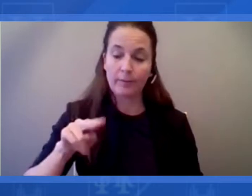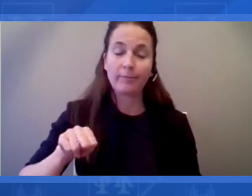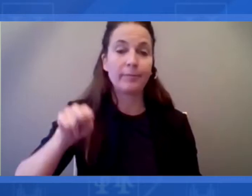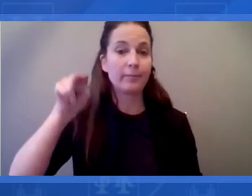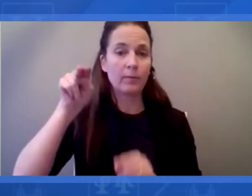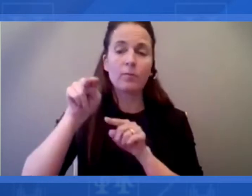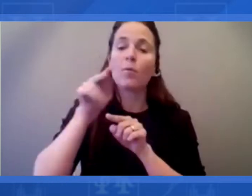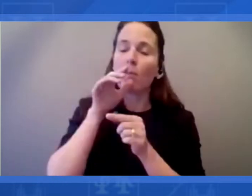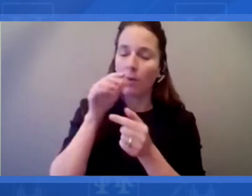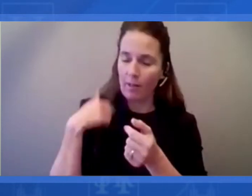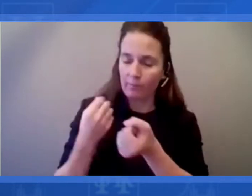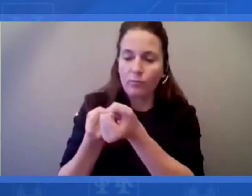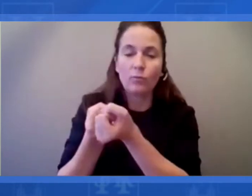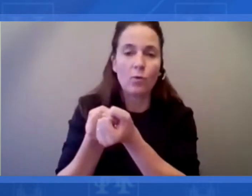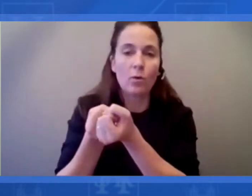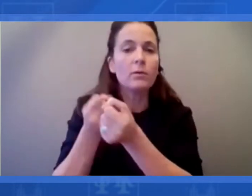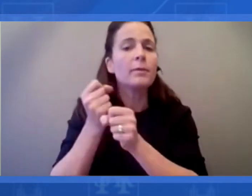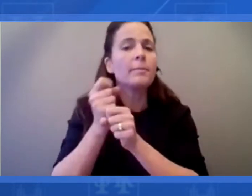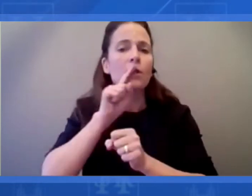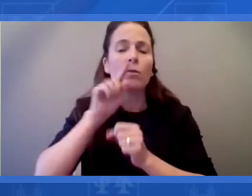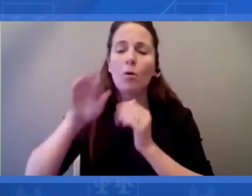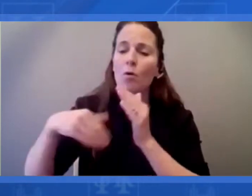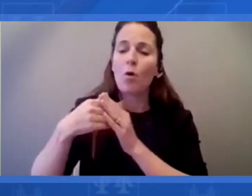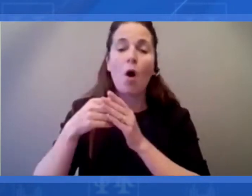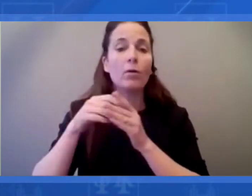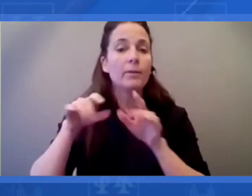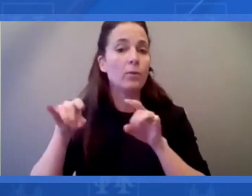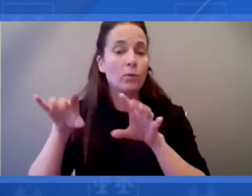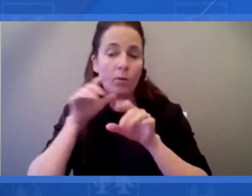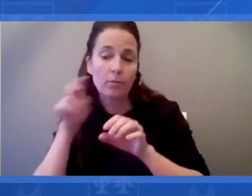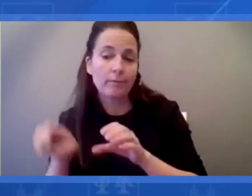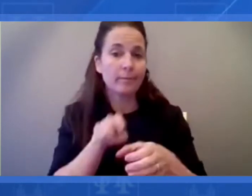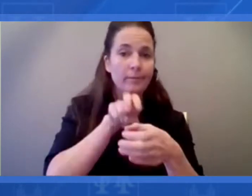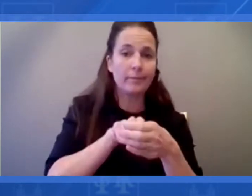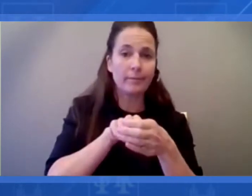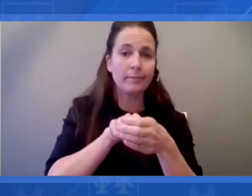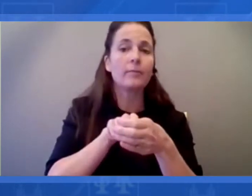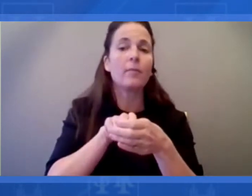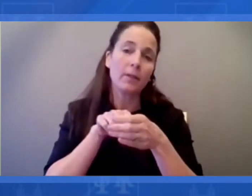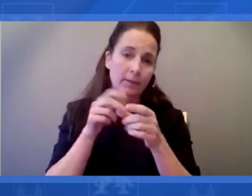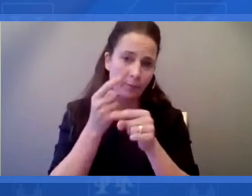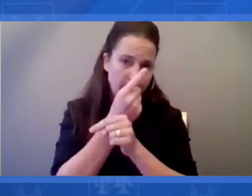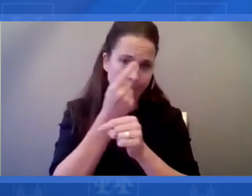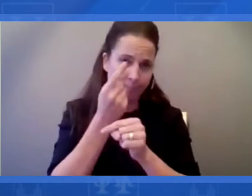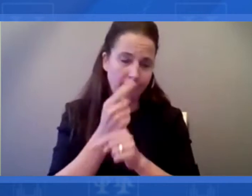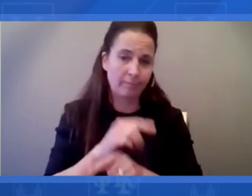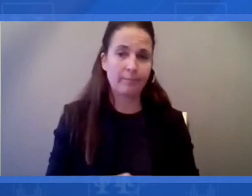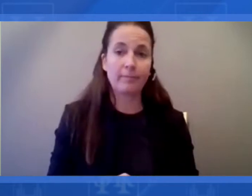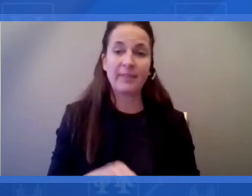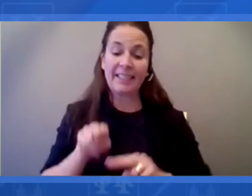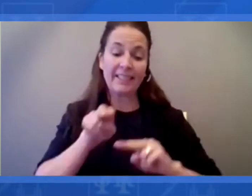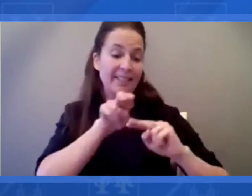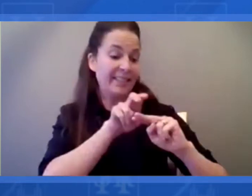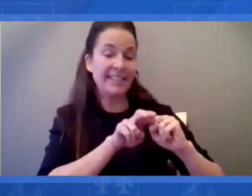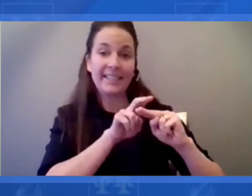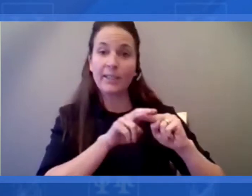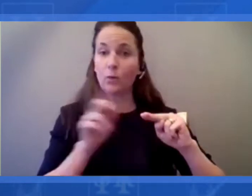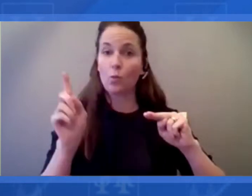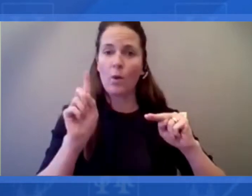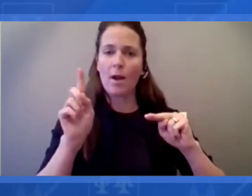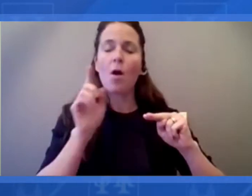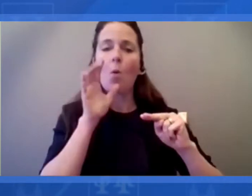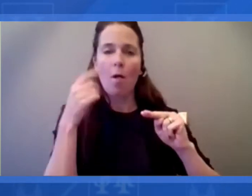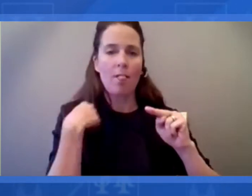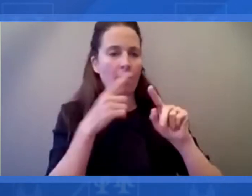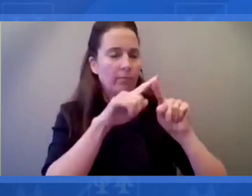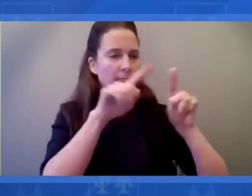and deboard vehicles. Courtesy seating. Buses will have clearly marked priority and